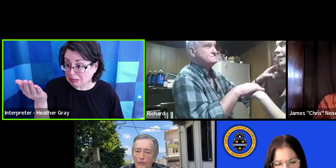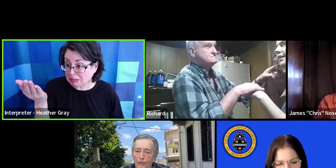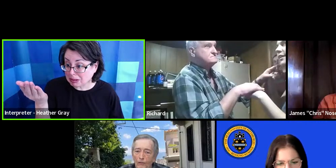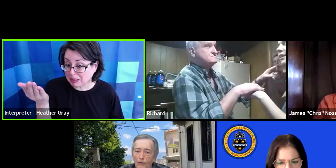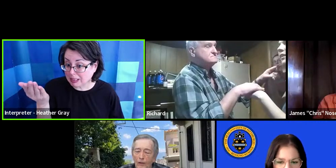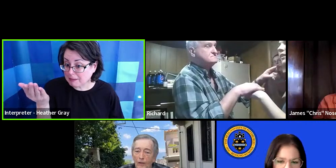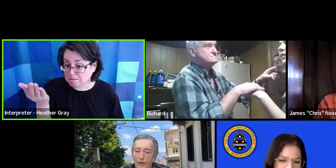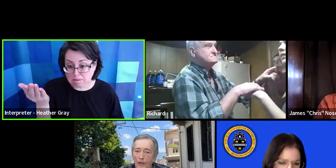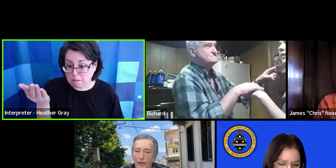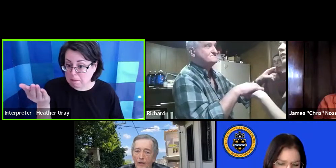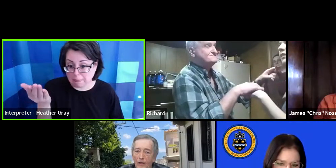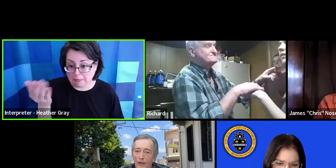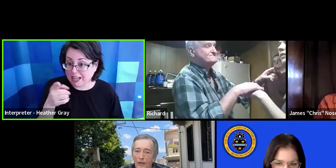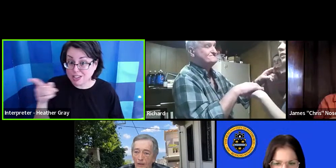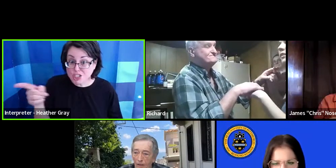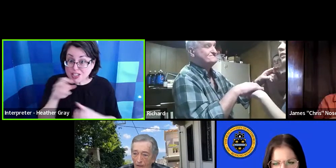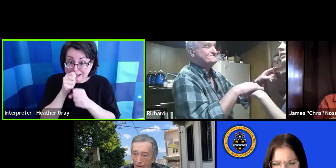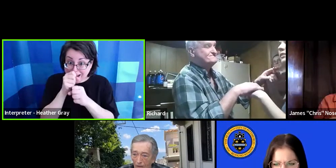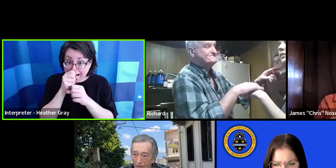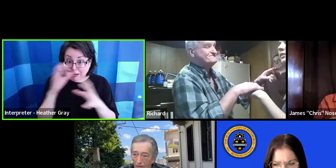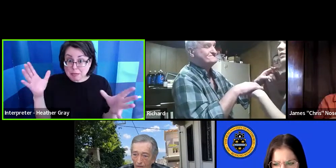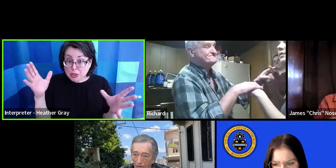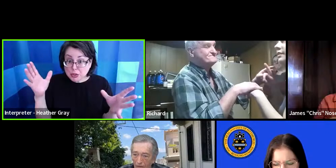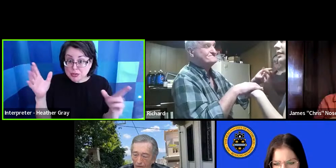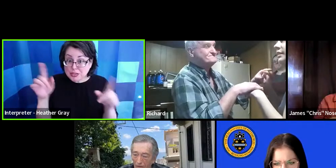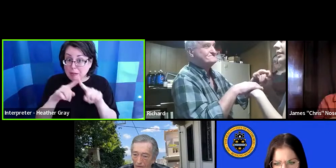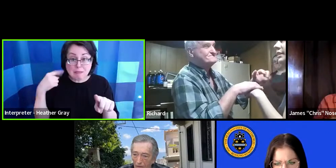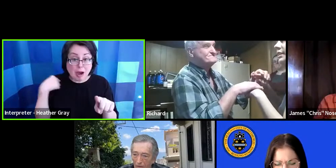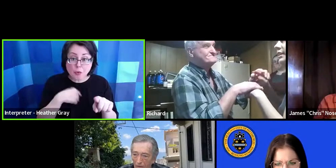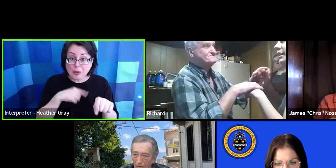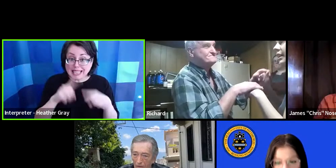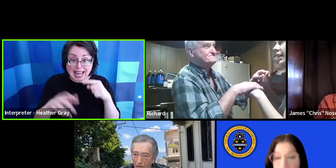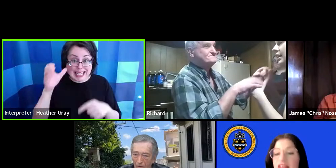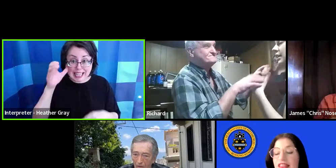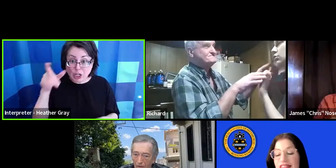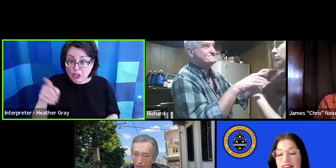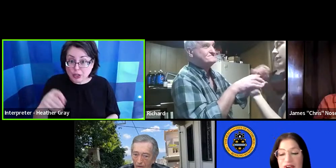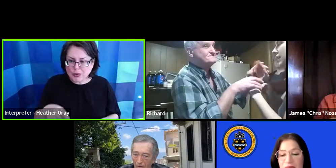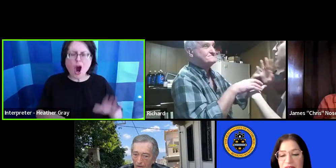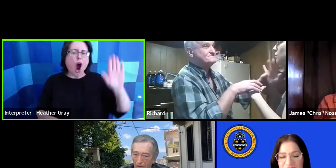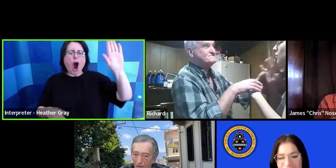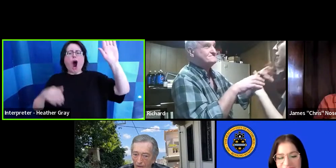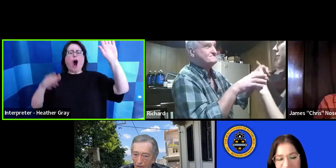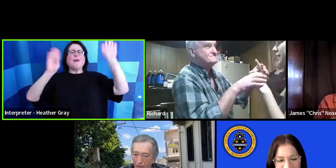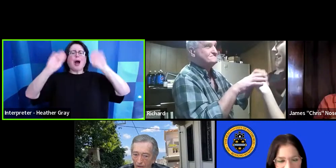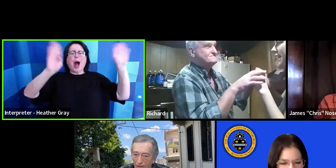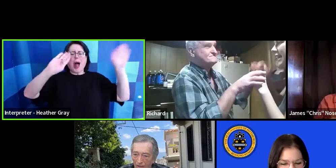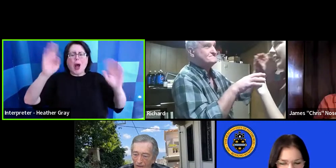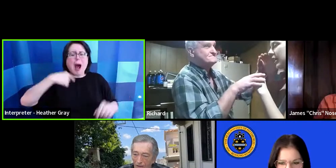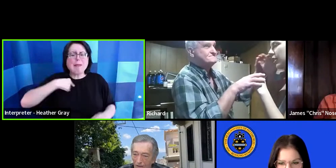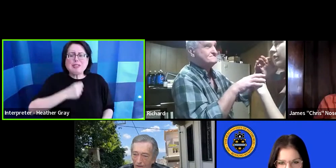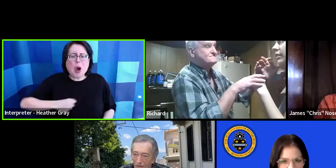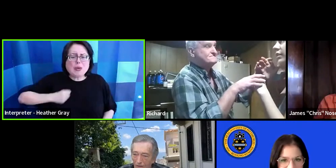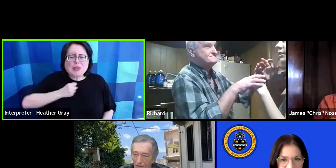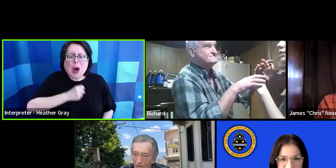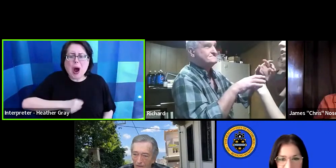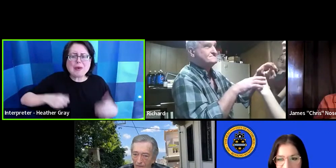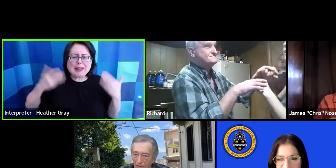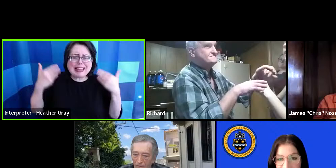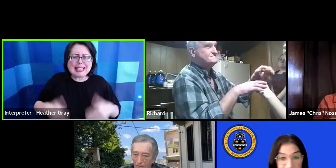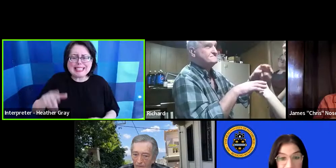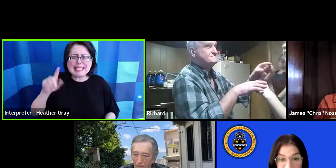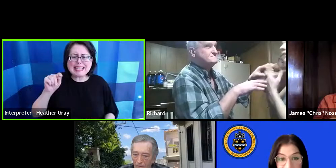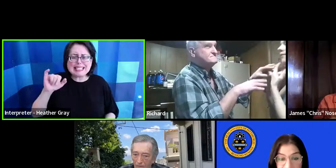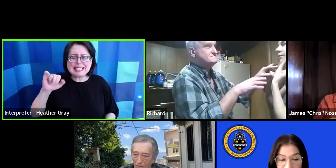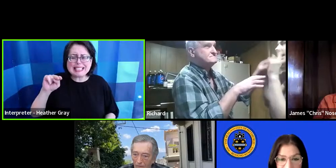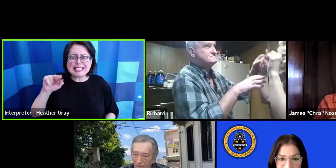It looks like Tina's unmuted, but we can't hear you yet, Tina. Oh, Hillary, I'm so sorry. There you are. Hi. I got distracted. Are you calling